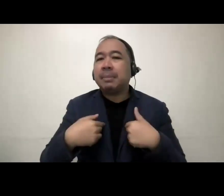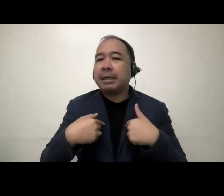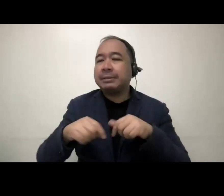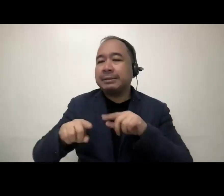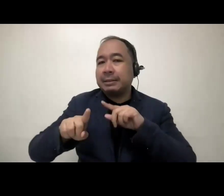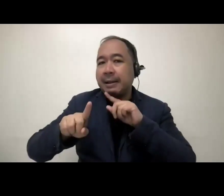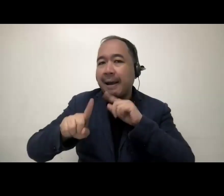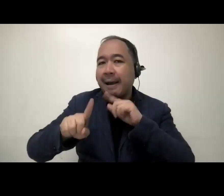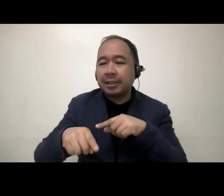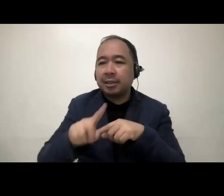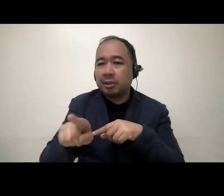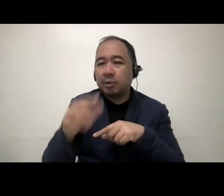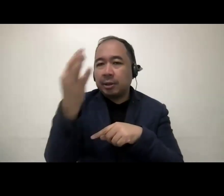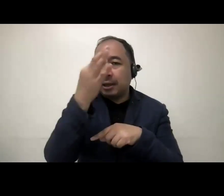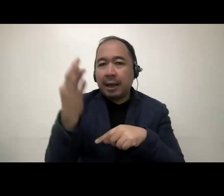harm.